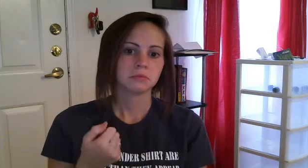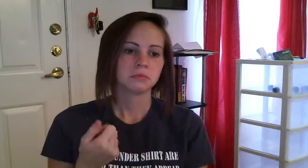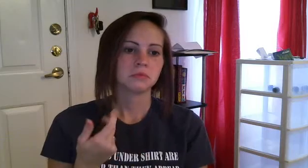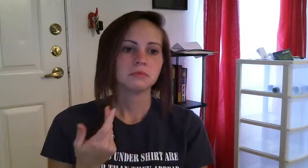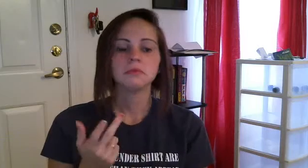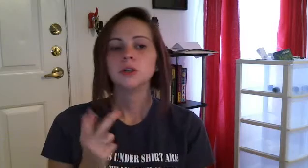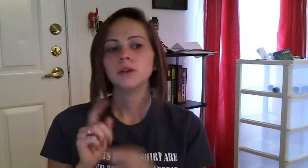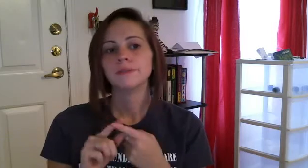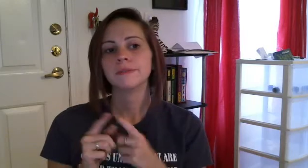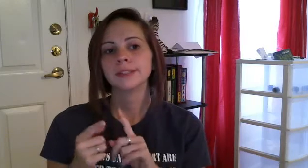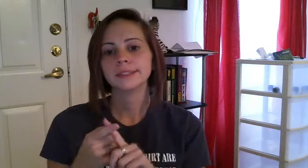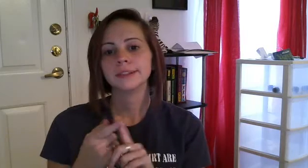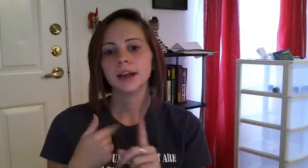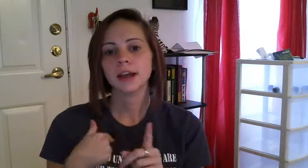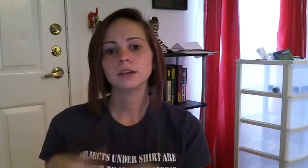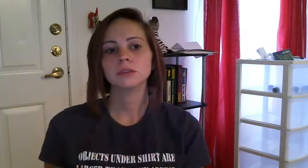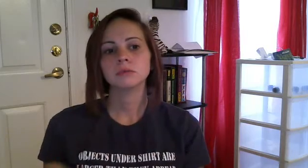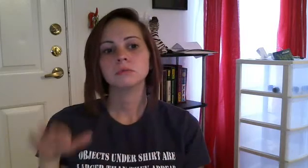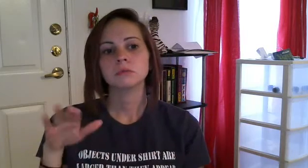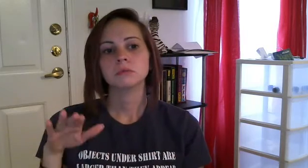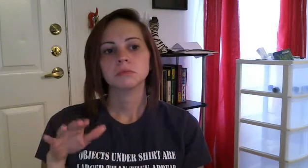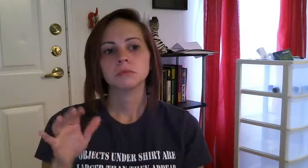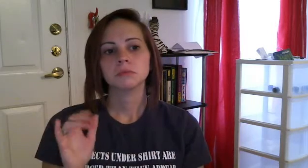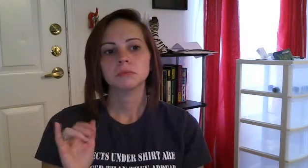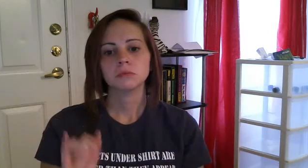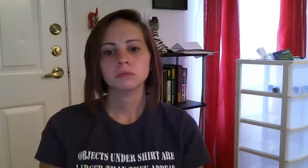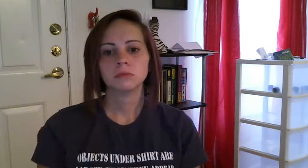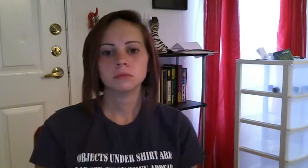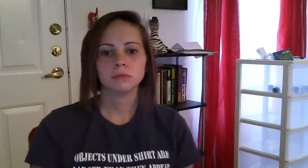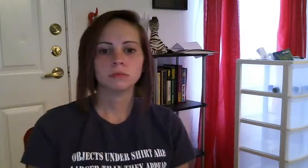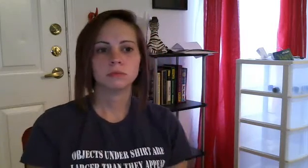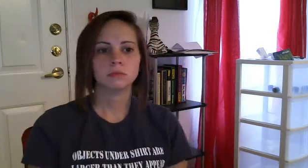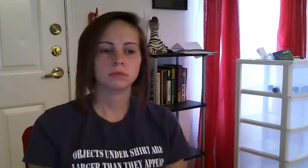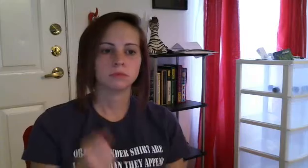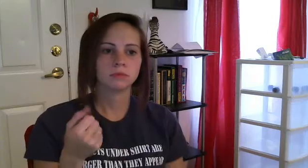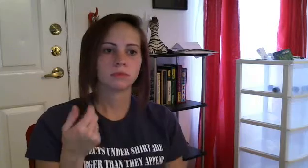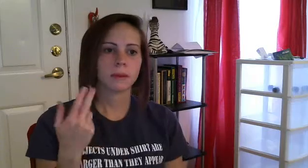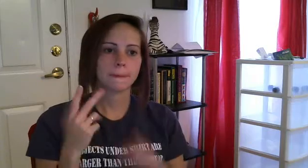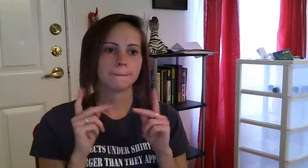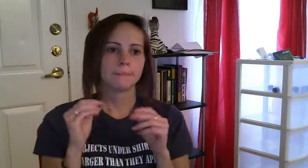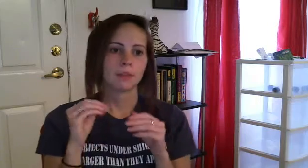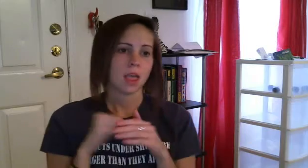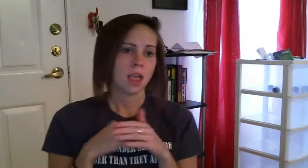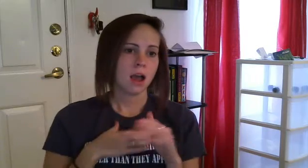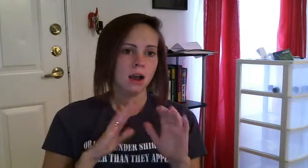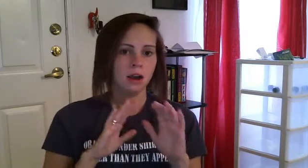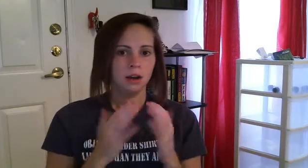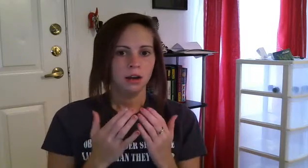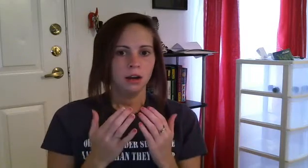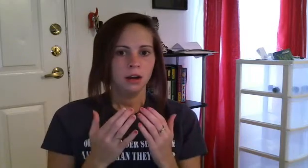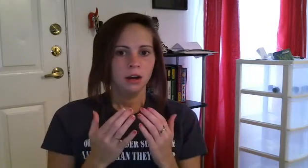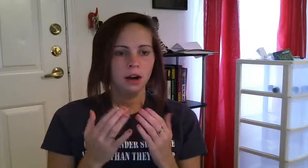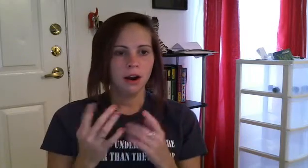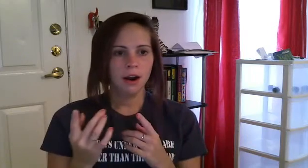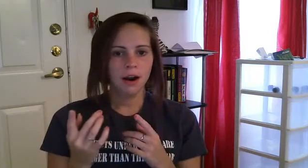and a few other friends. And the other people that were in my class, they come from families who were either really poor, or parents